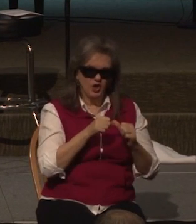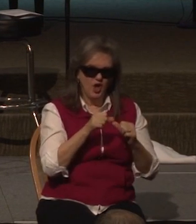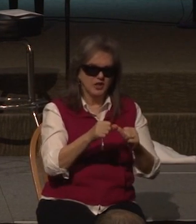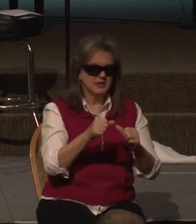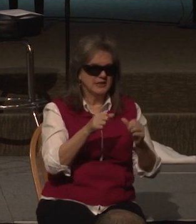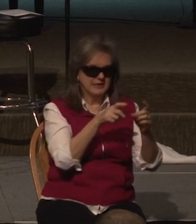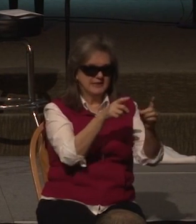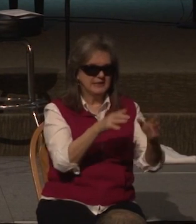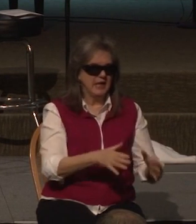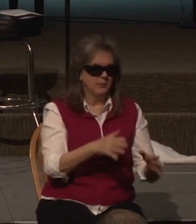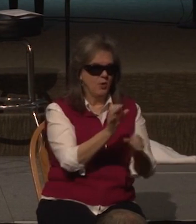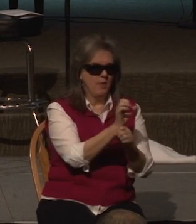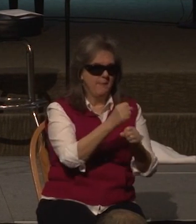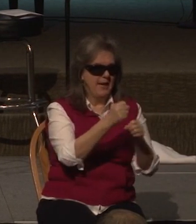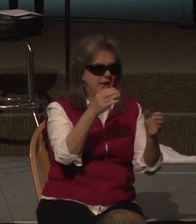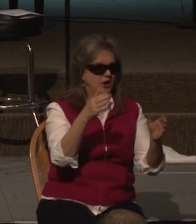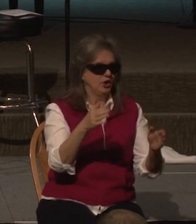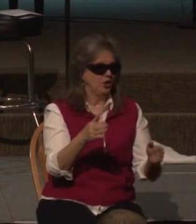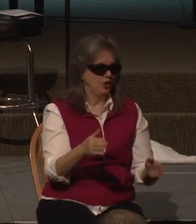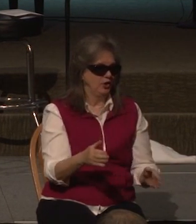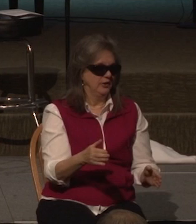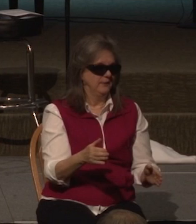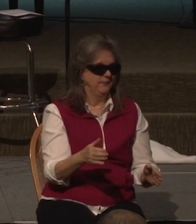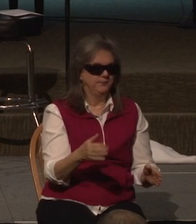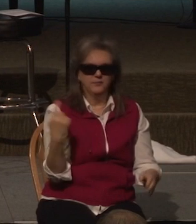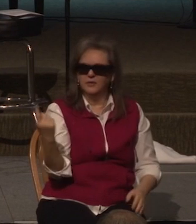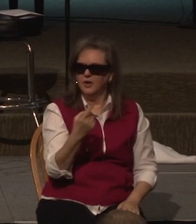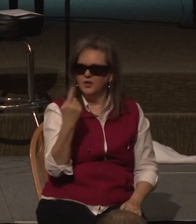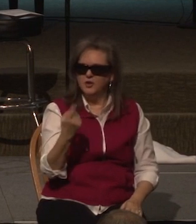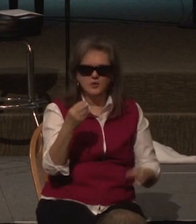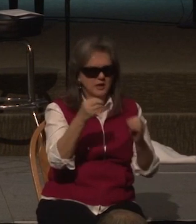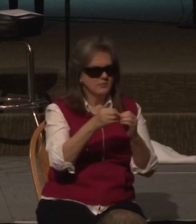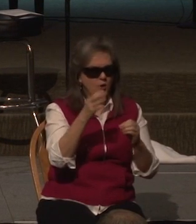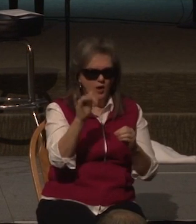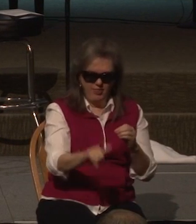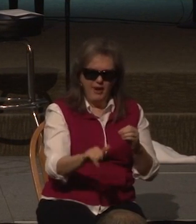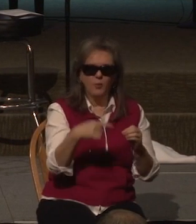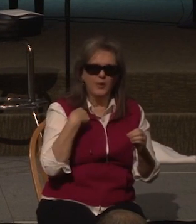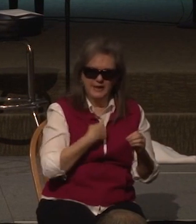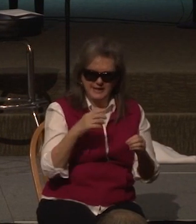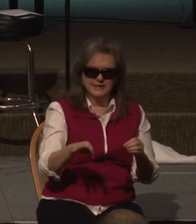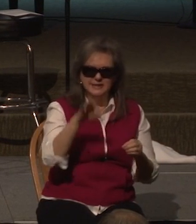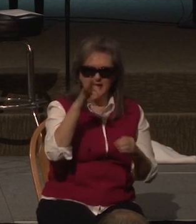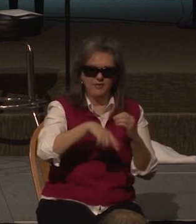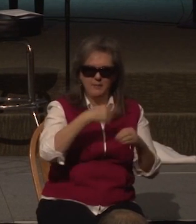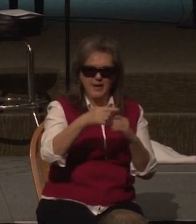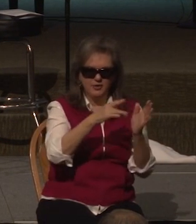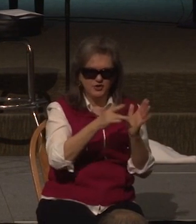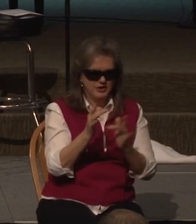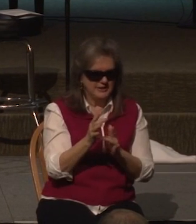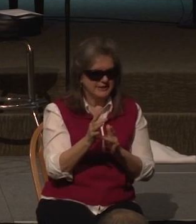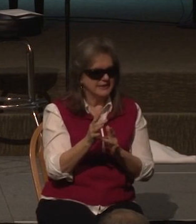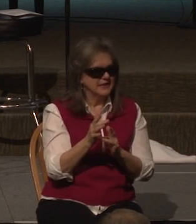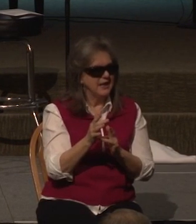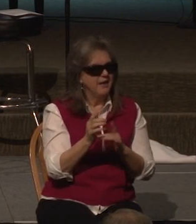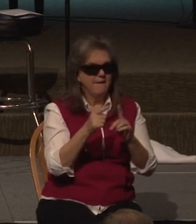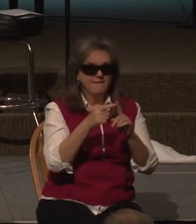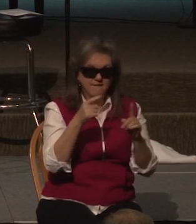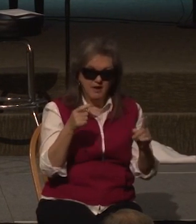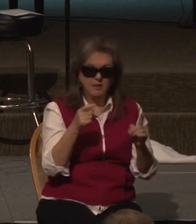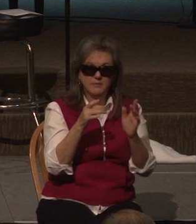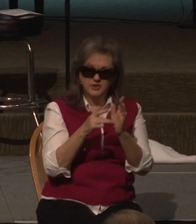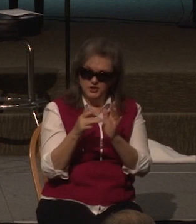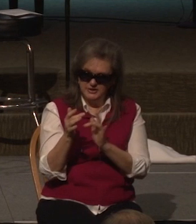disciple maker. There is always more that we can discover about Jesus and from